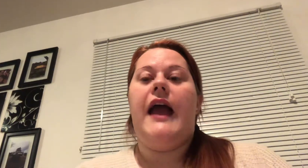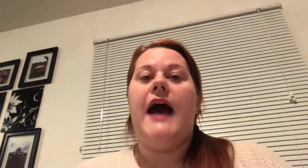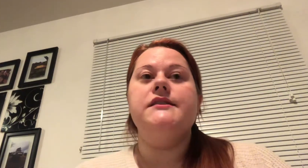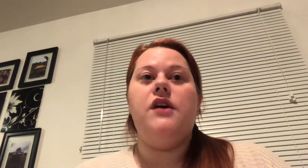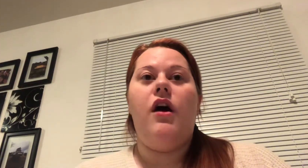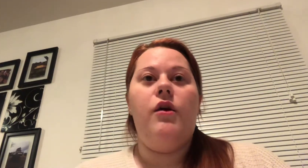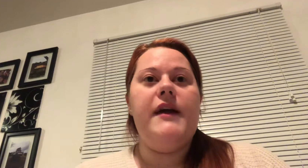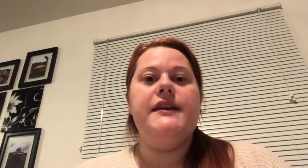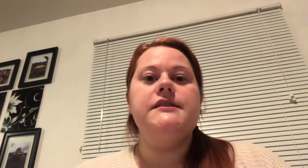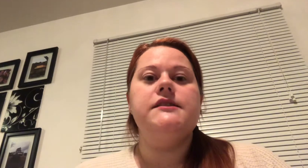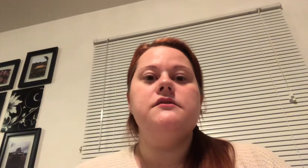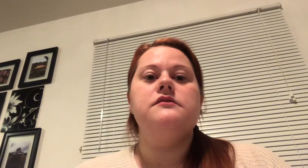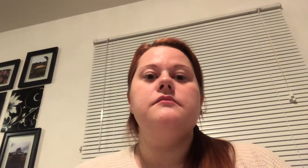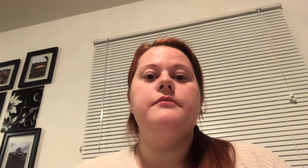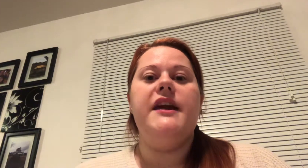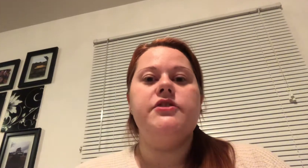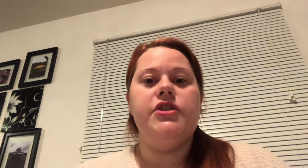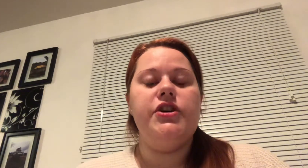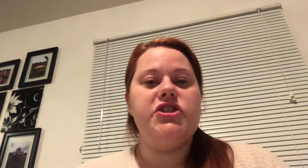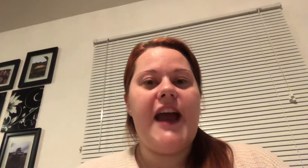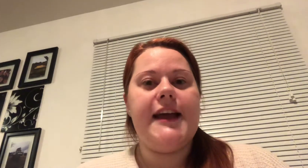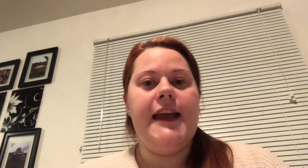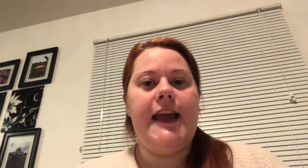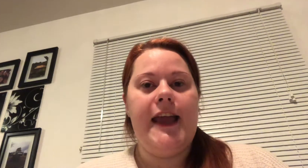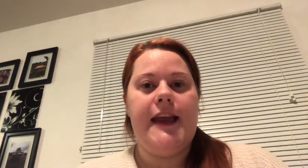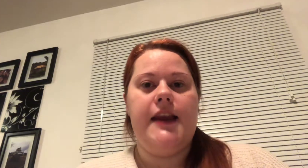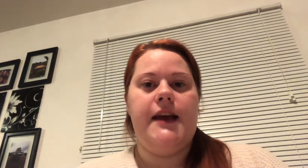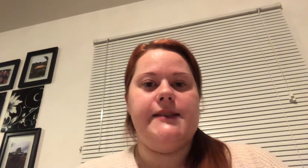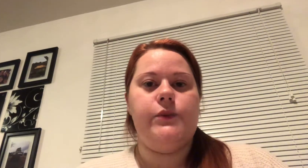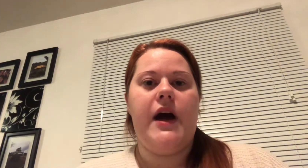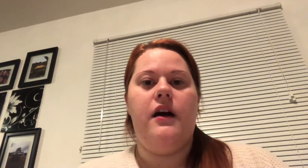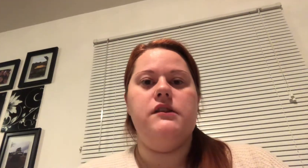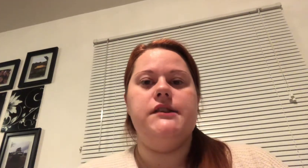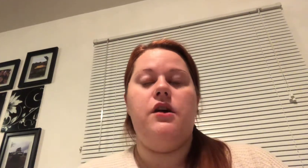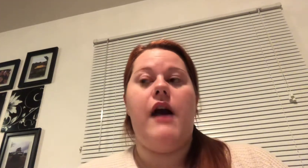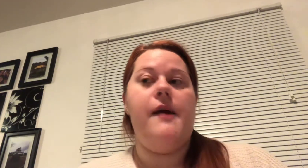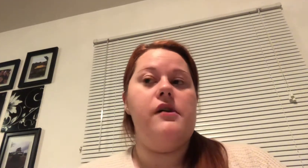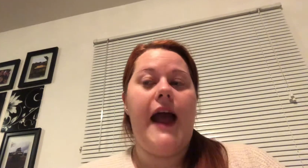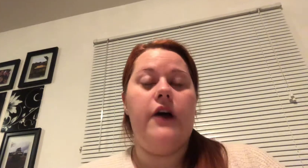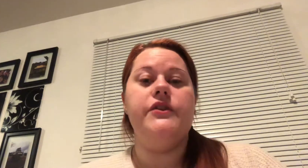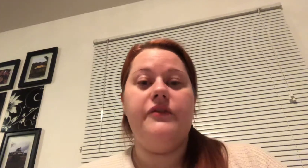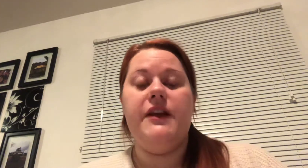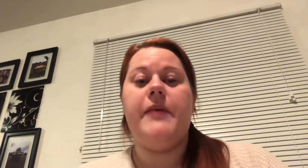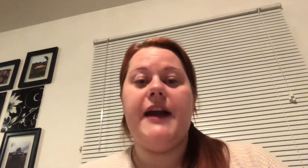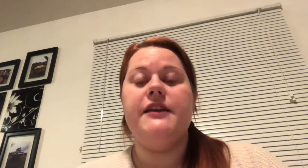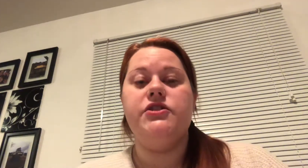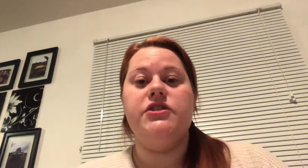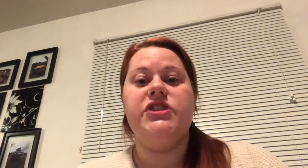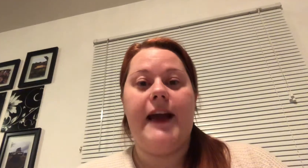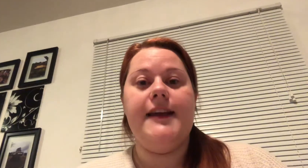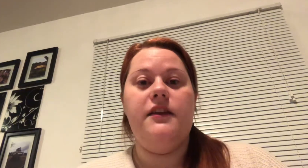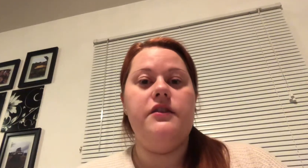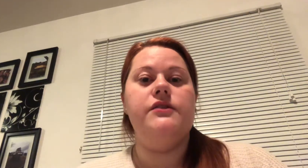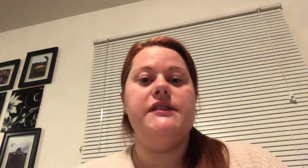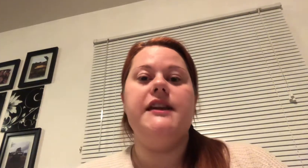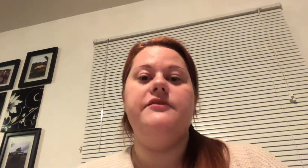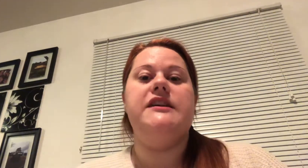As always, make sure you're checking in as well. So I will count the feedback as your check-in, those that have done